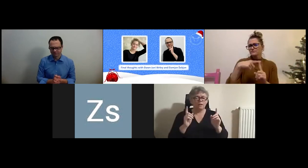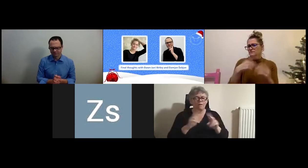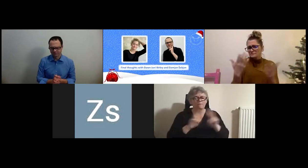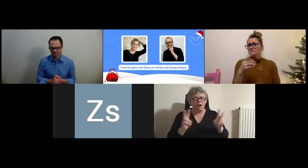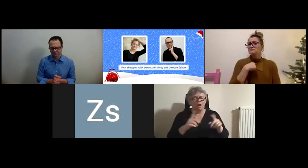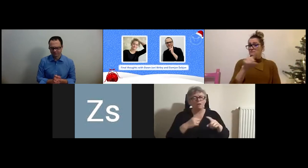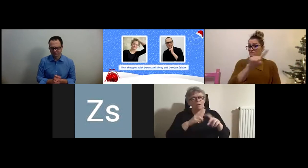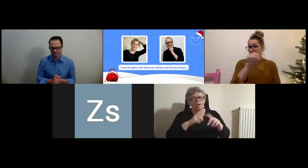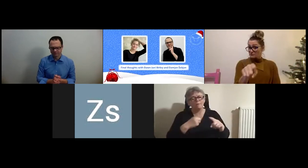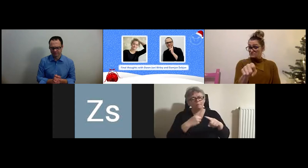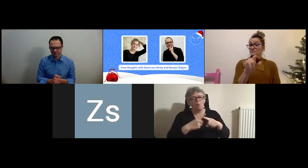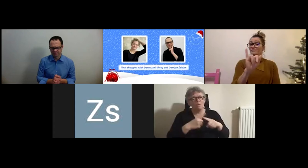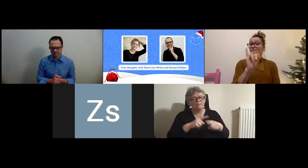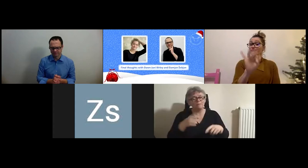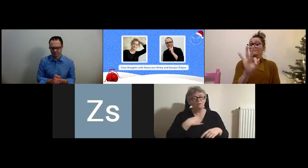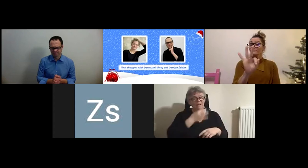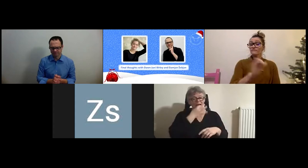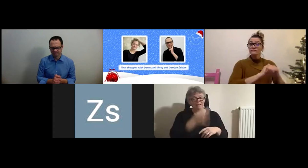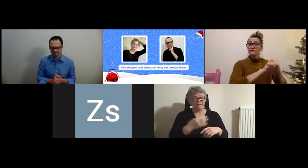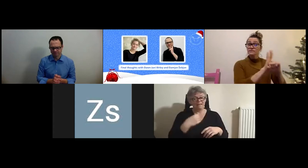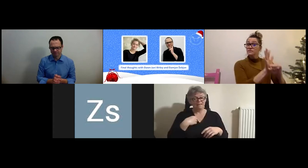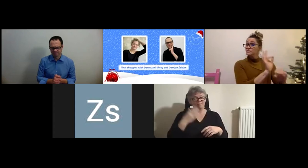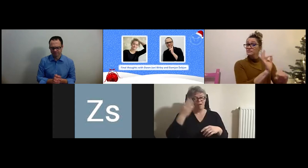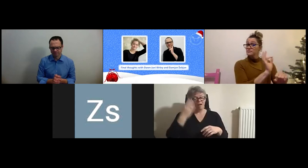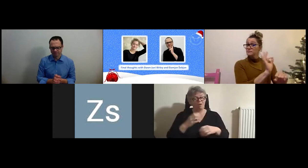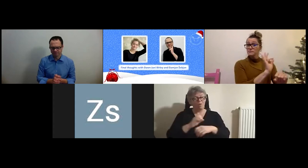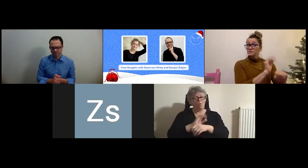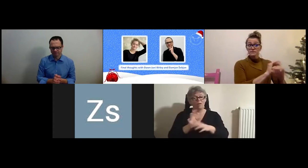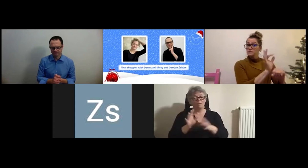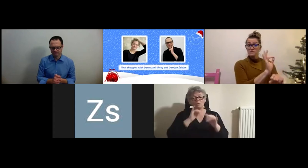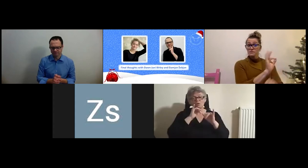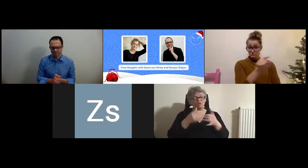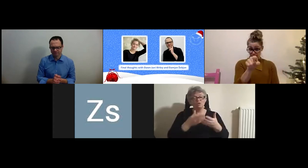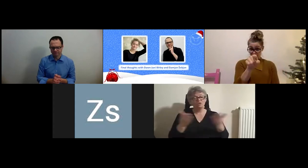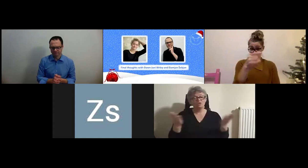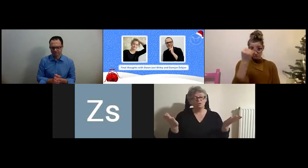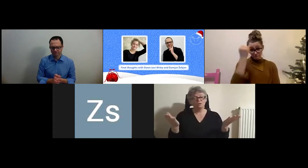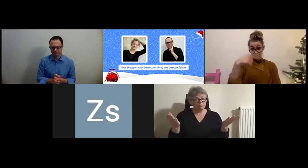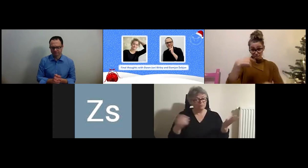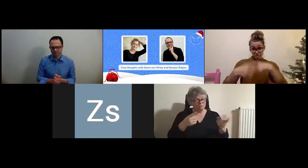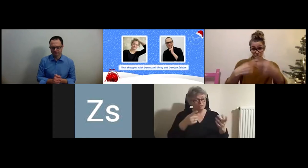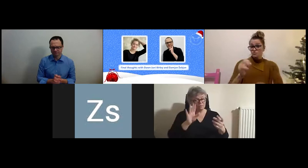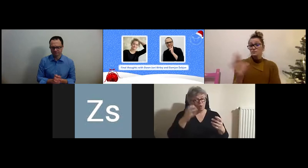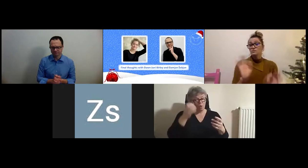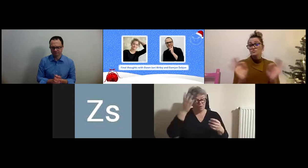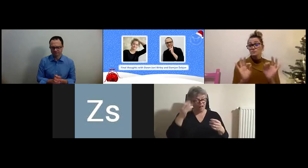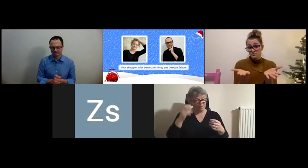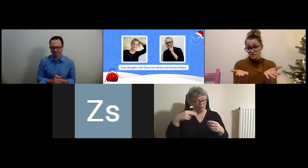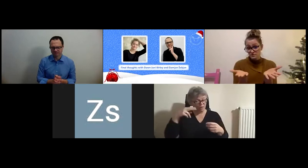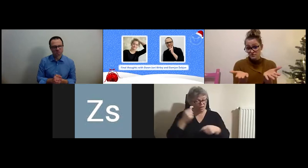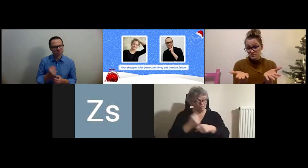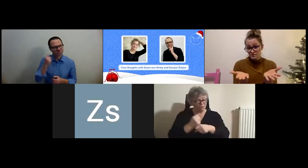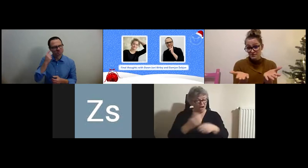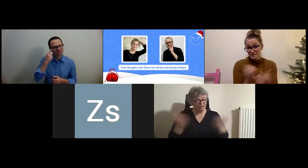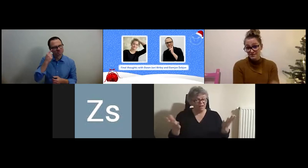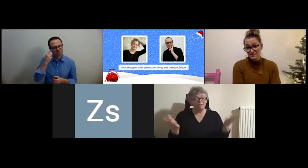difficult. But there's also been some positives that have come out of corona. If corona didn't happen,